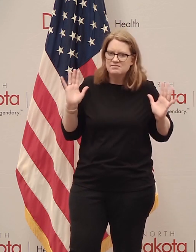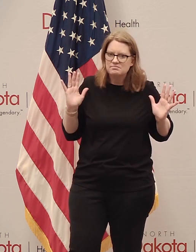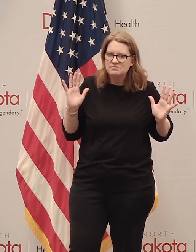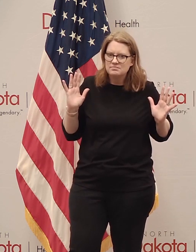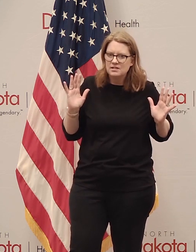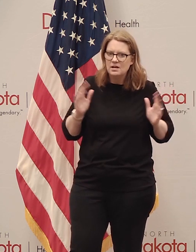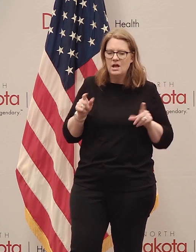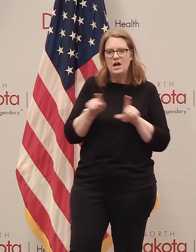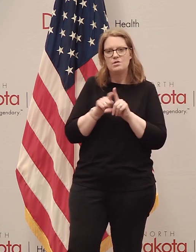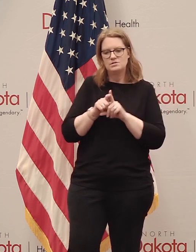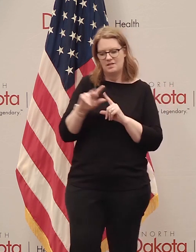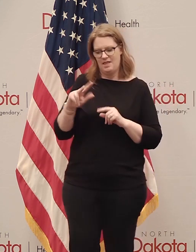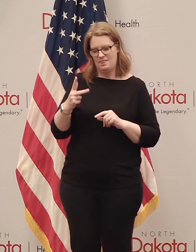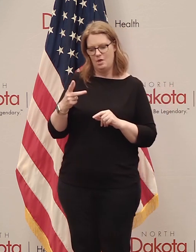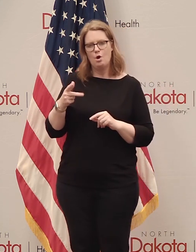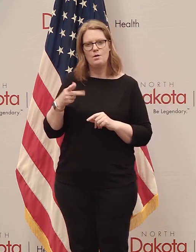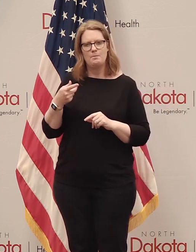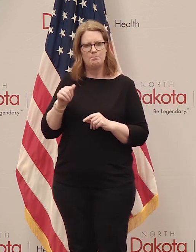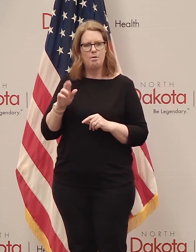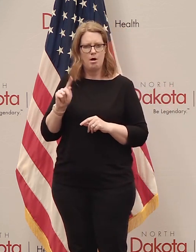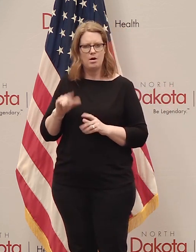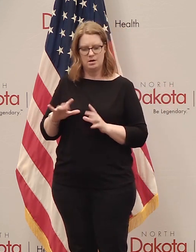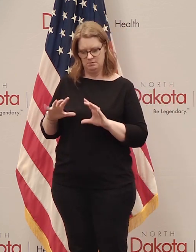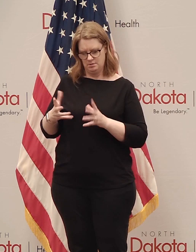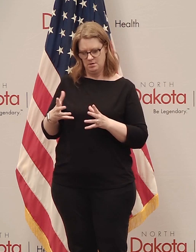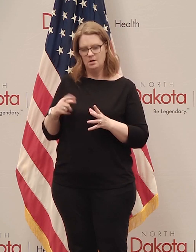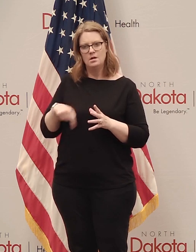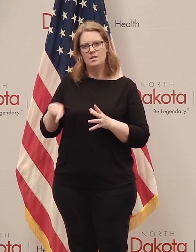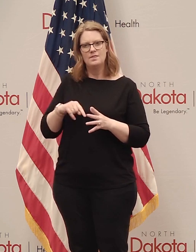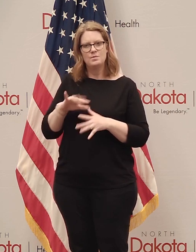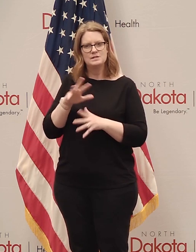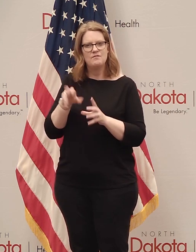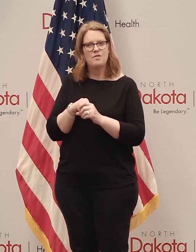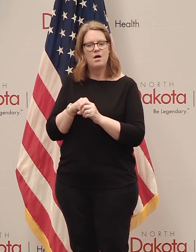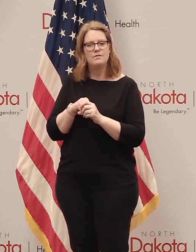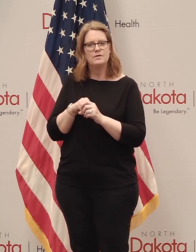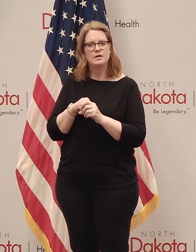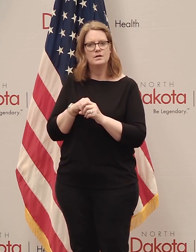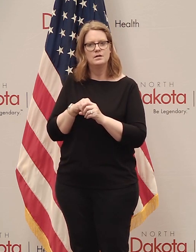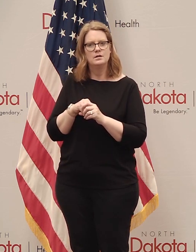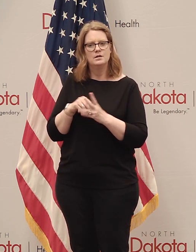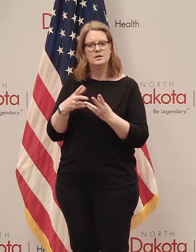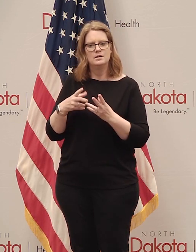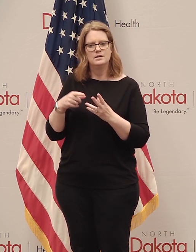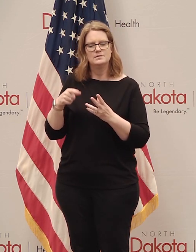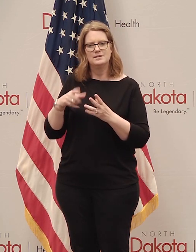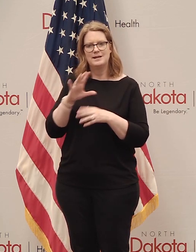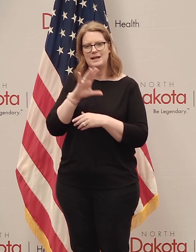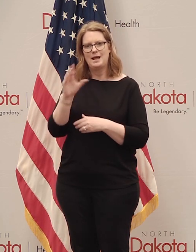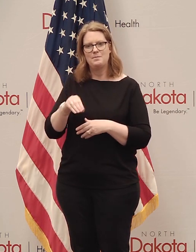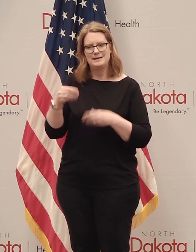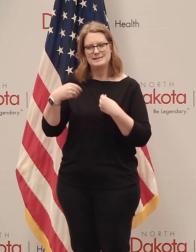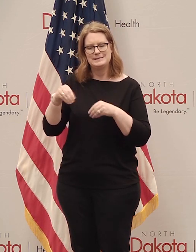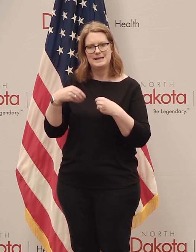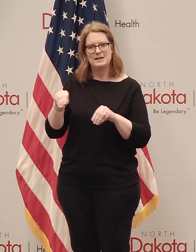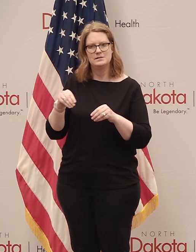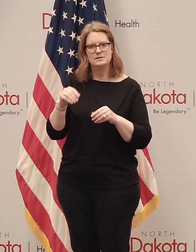third party that was involved in this write-up is a company that sells